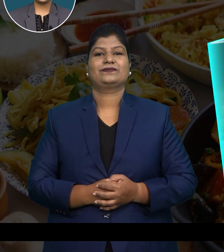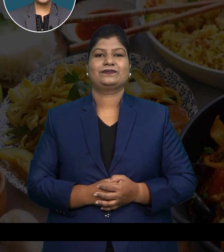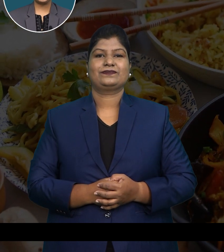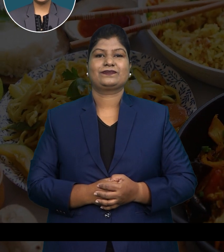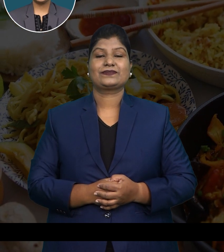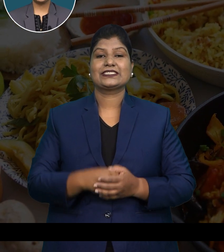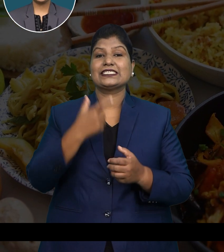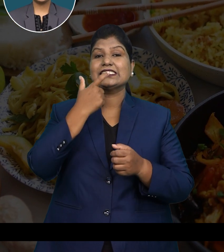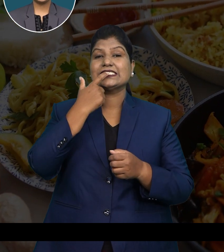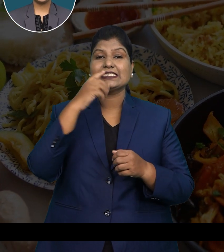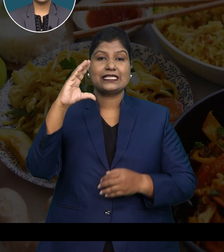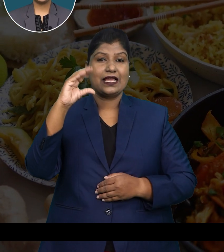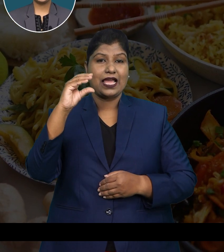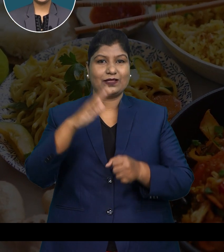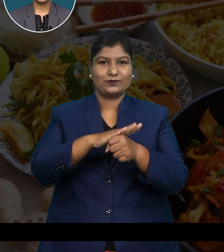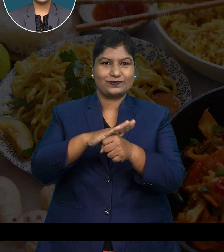cheese,